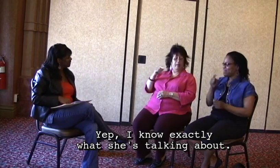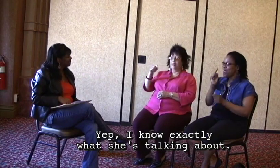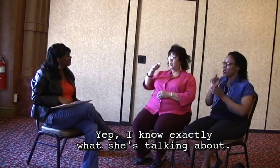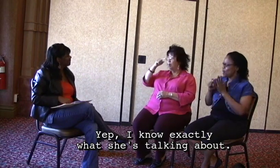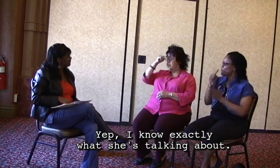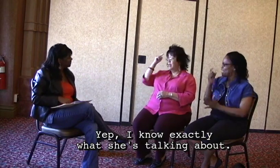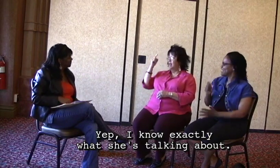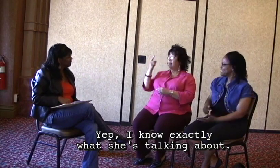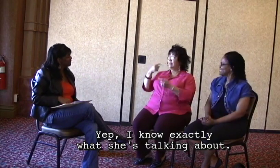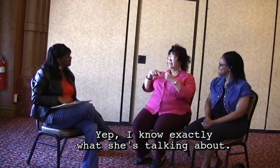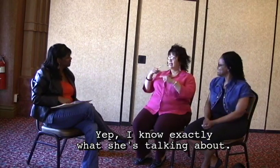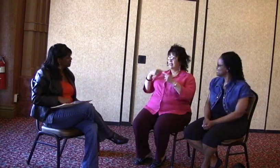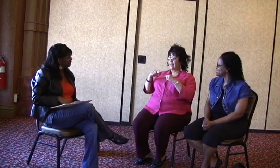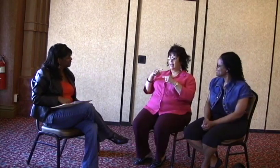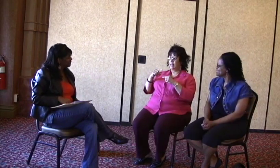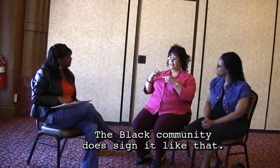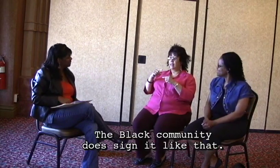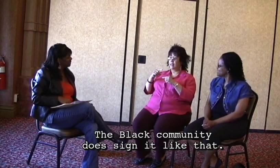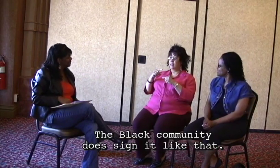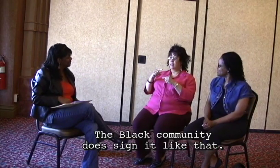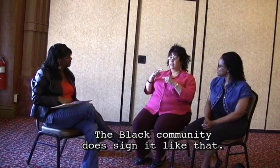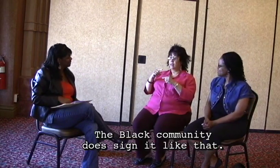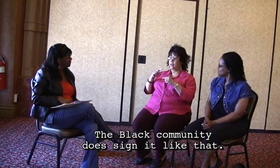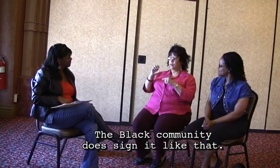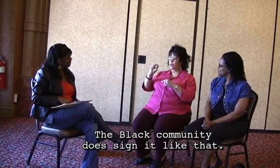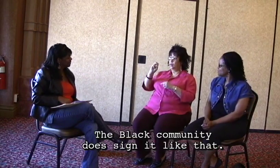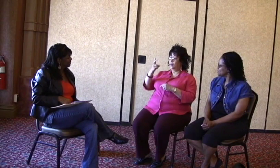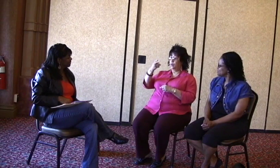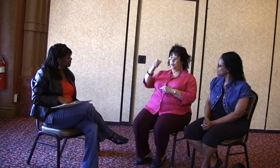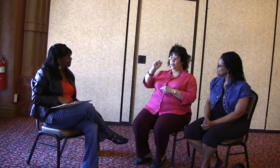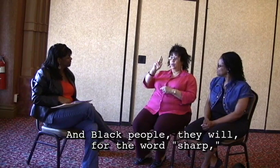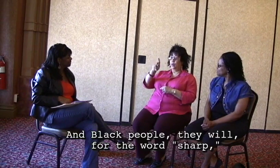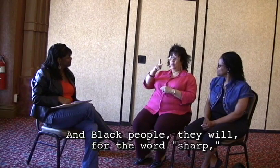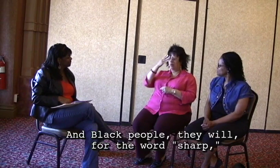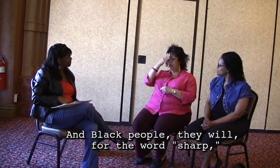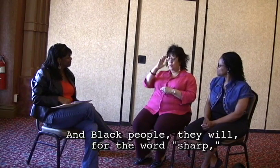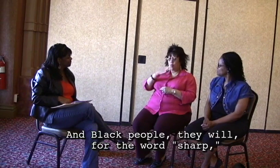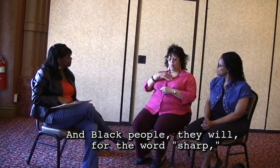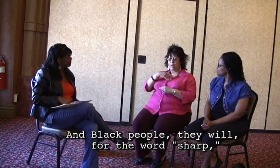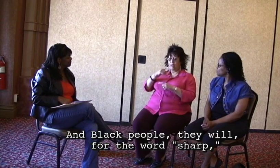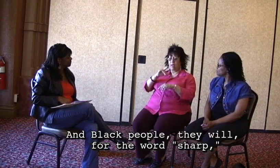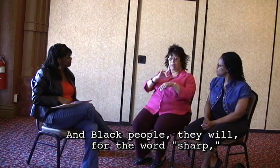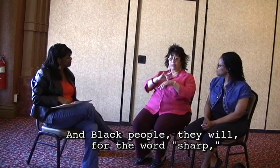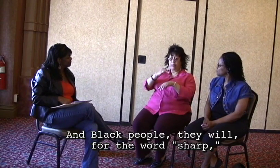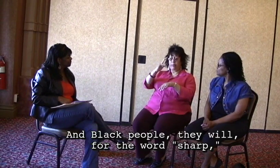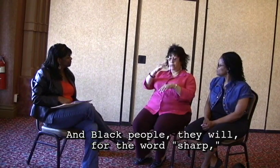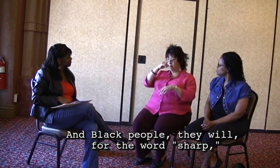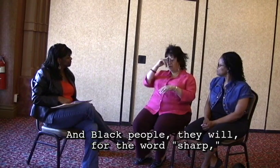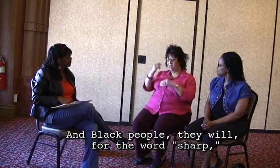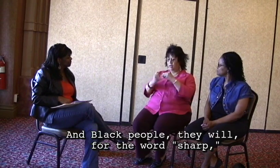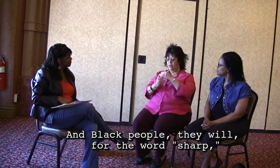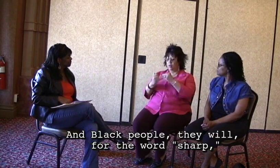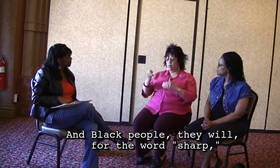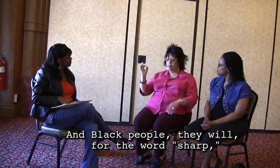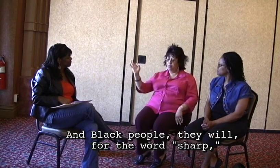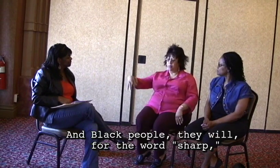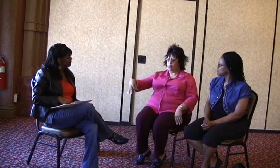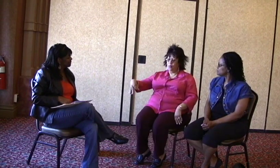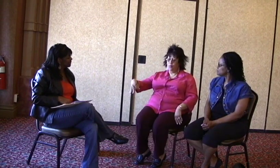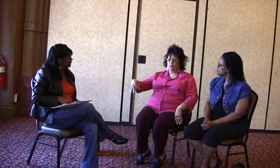Yep, I know exactly what she's talking about. The black community does sign it like that. And black people, they will, for the word